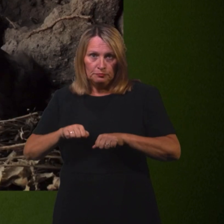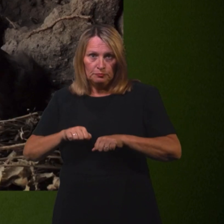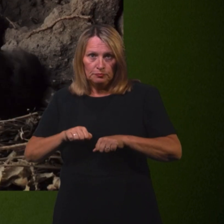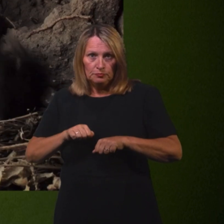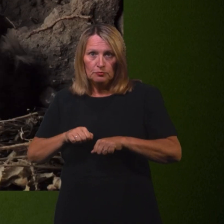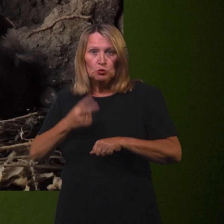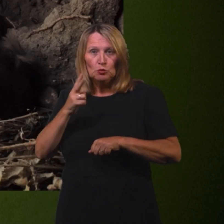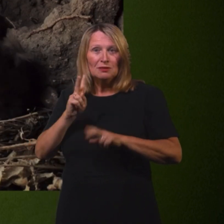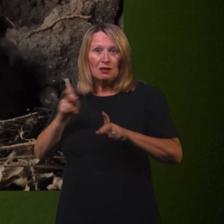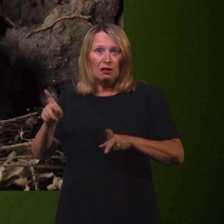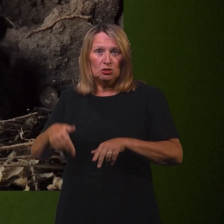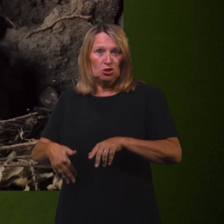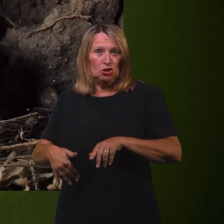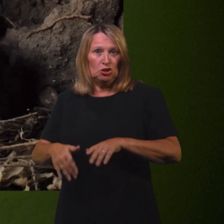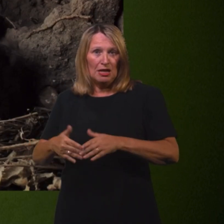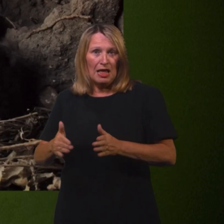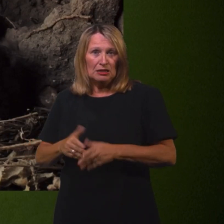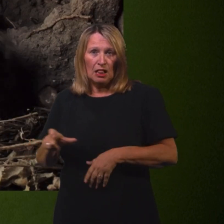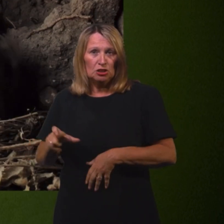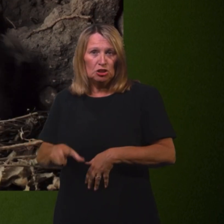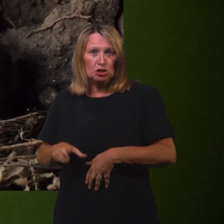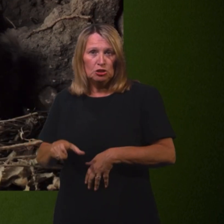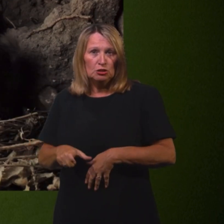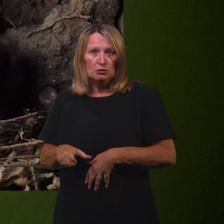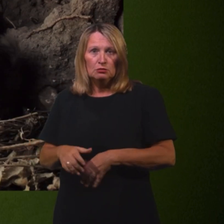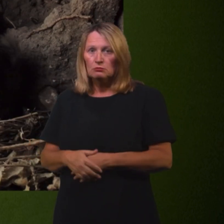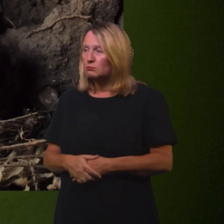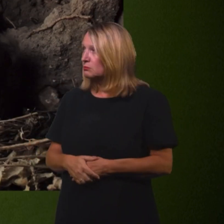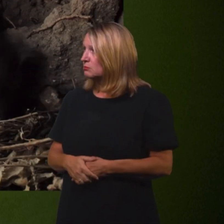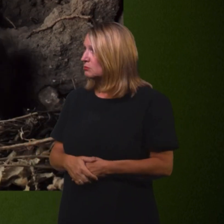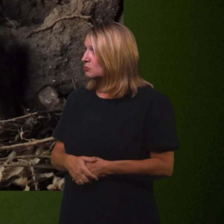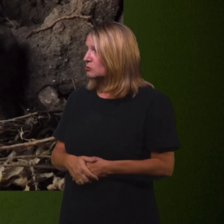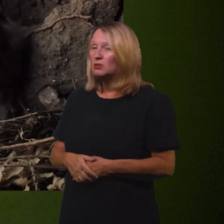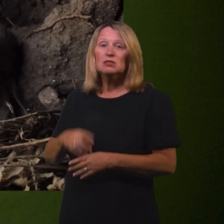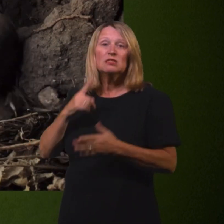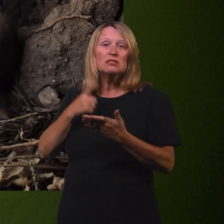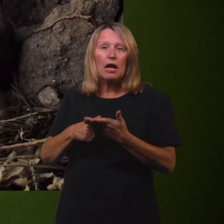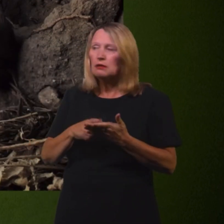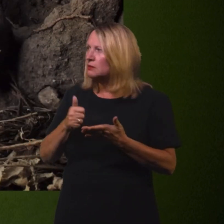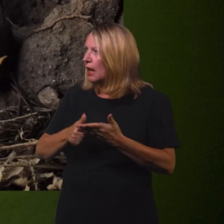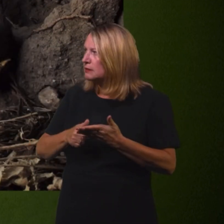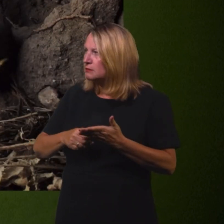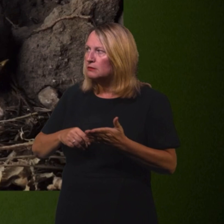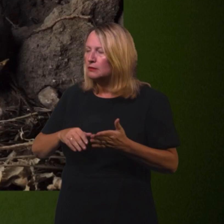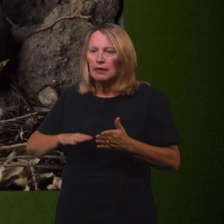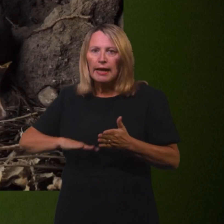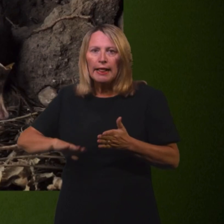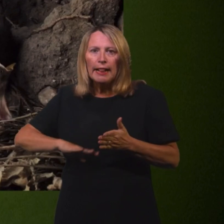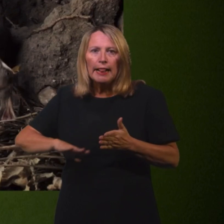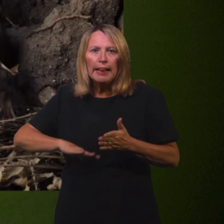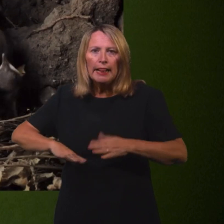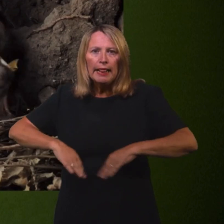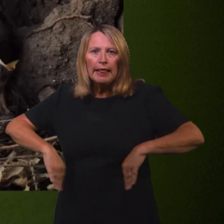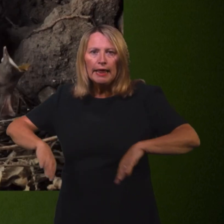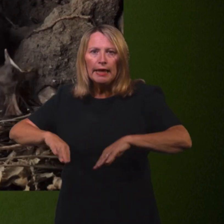dead chicks are still in that nest. She then decides to do a little bit of spring